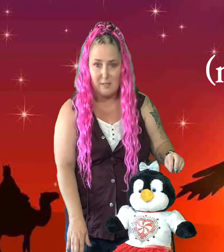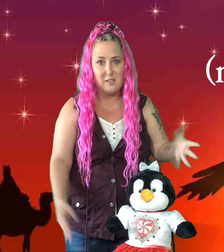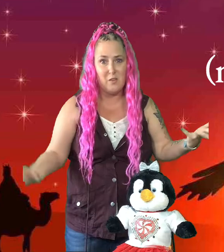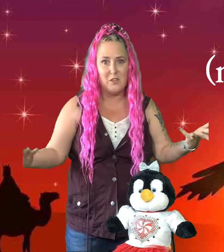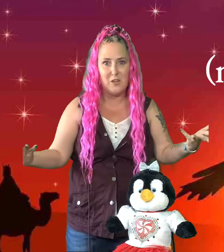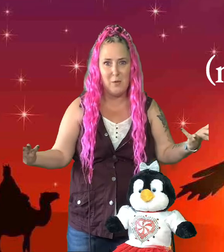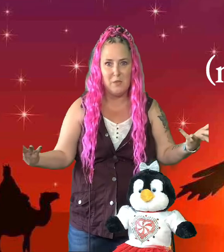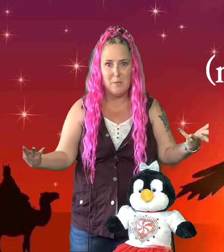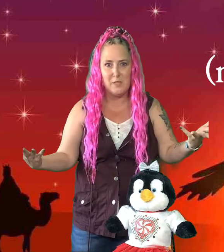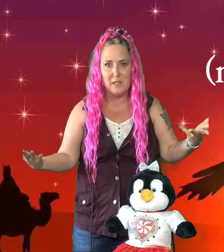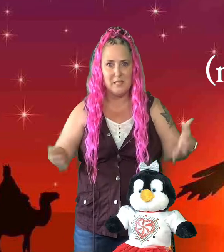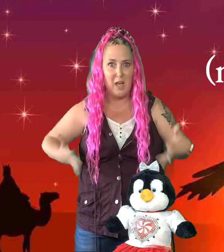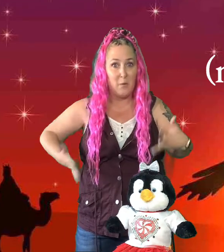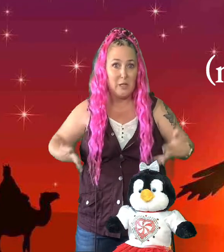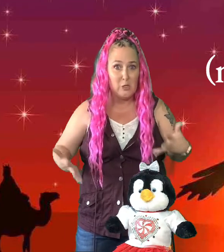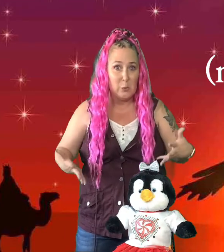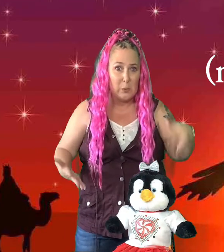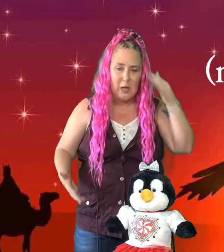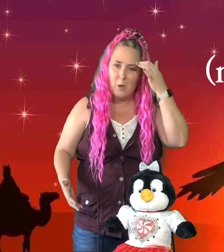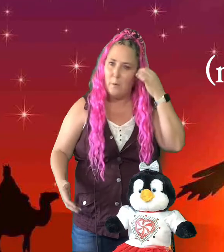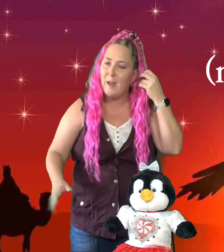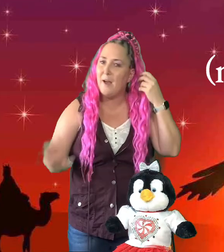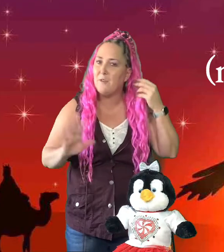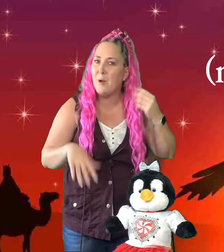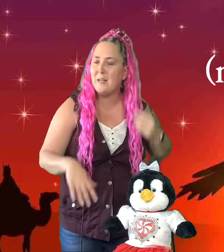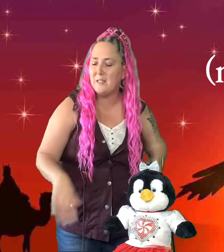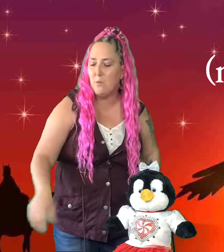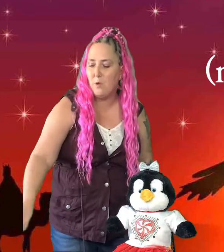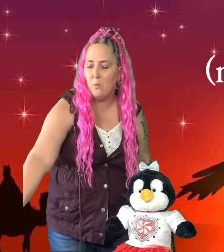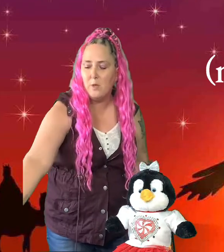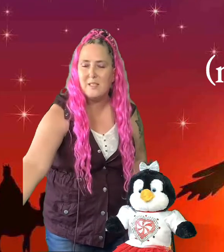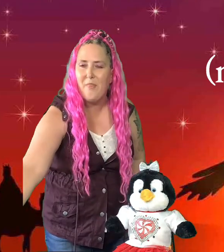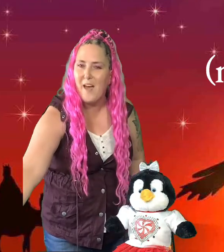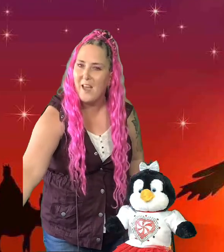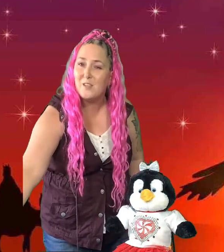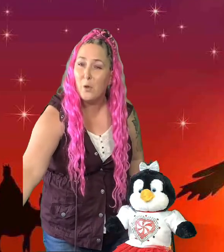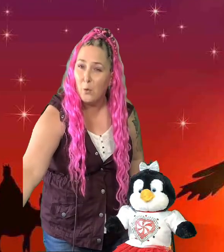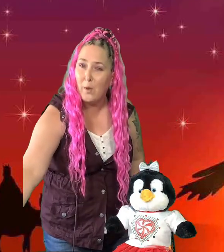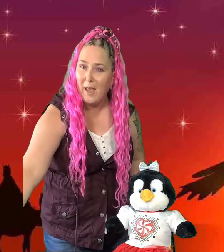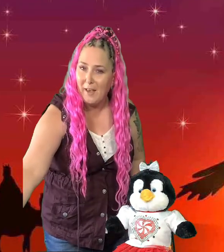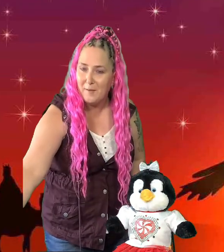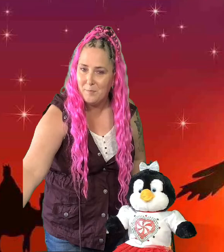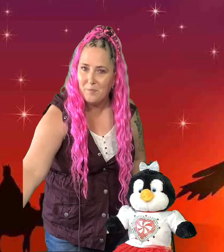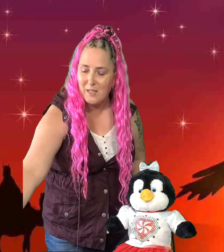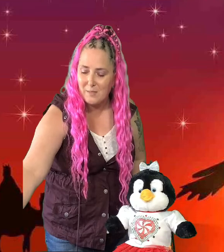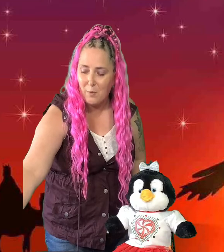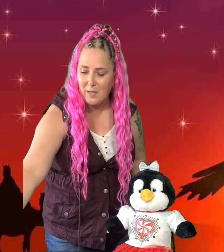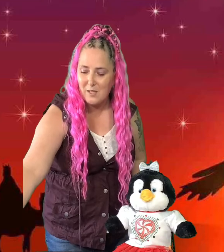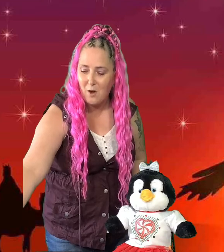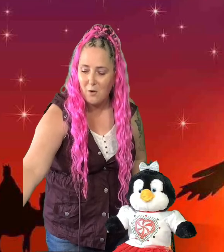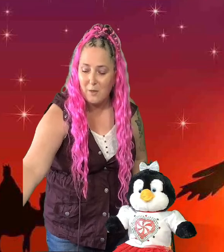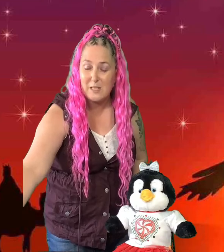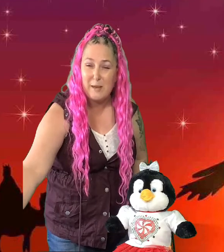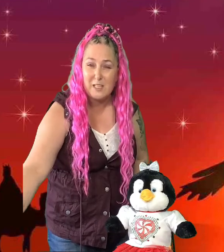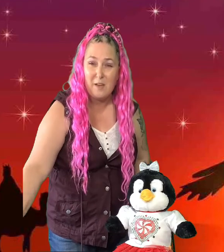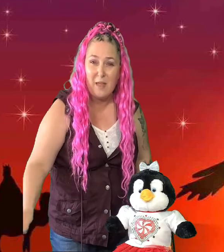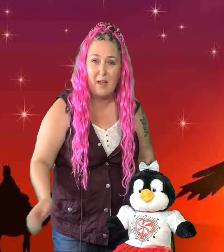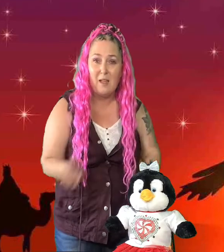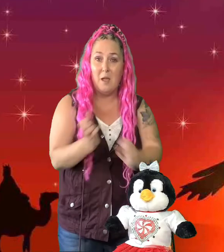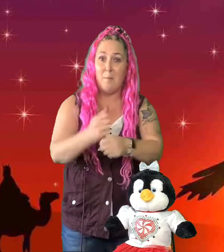So let's try it with the music and see how we do. We might have to practice it more than once, and that is okay. It's a hard one, especially on that.